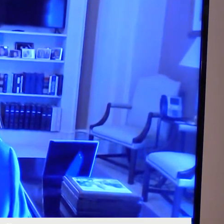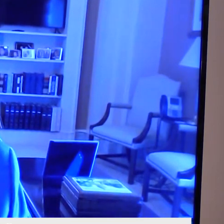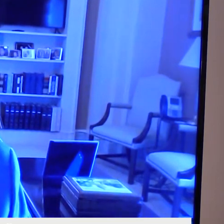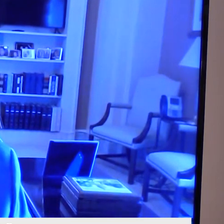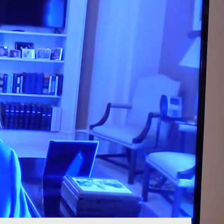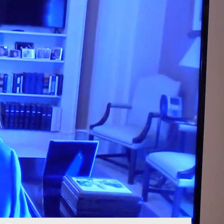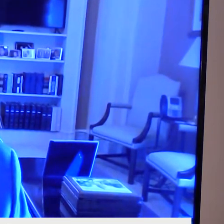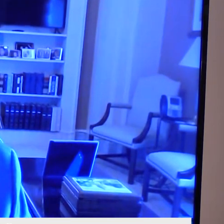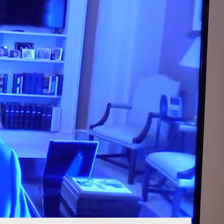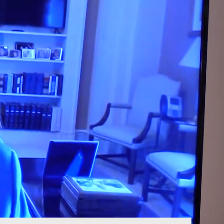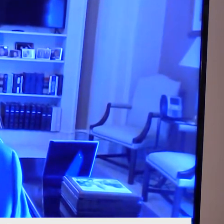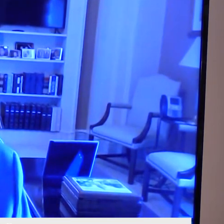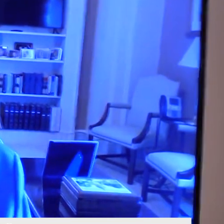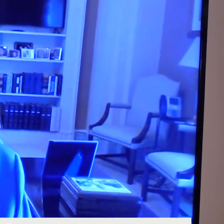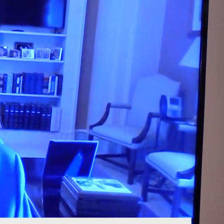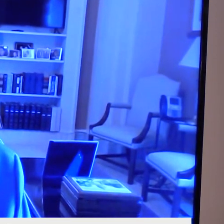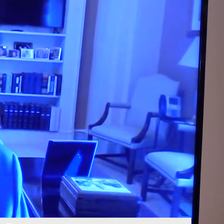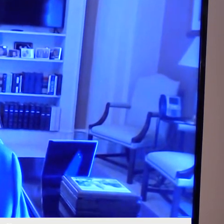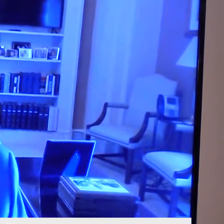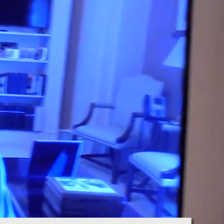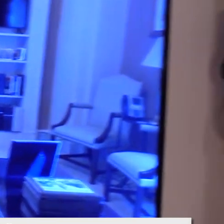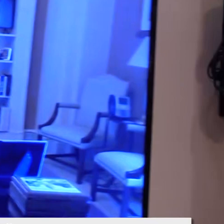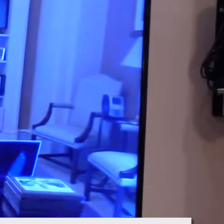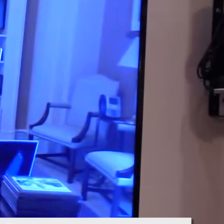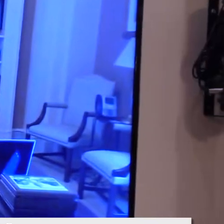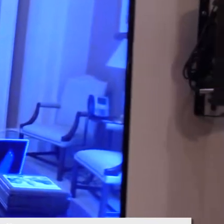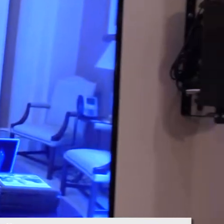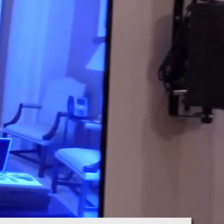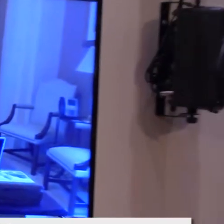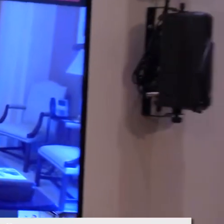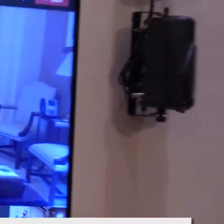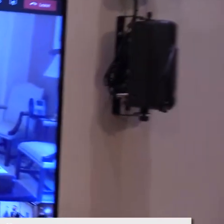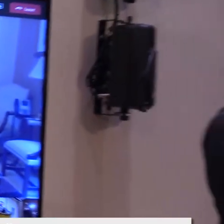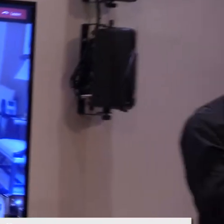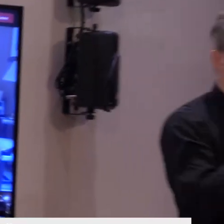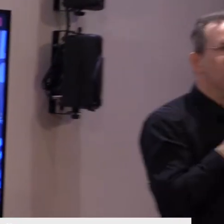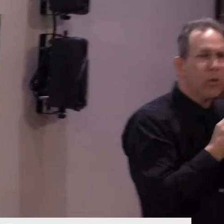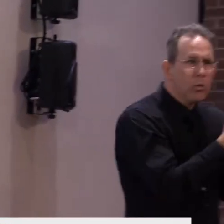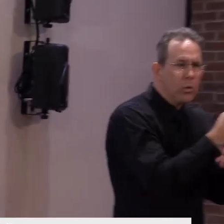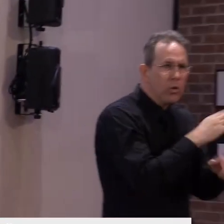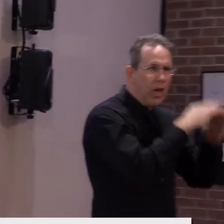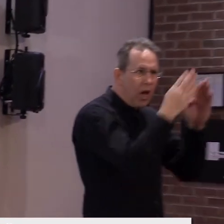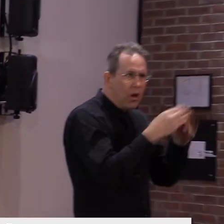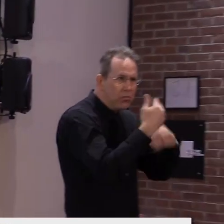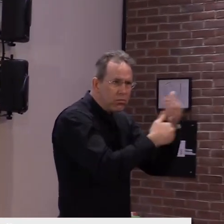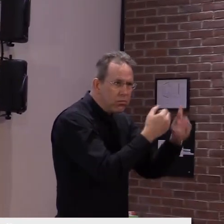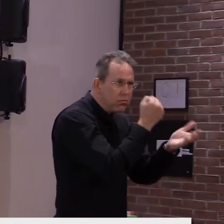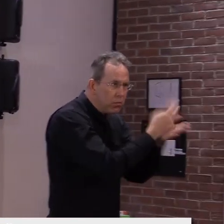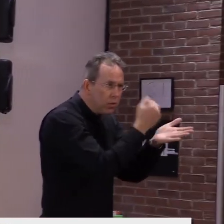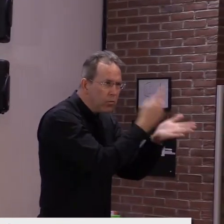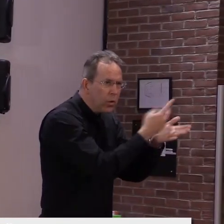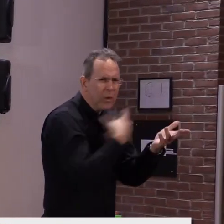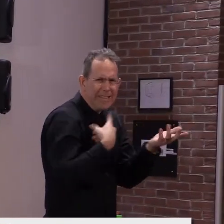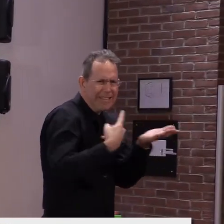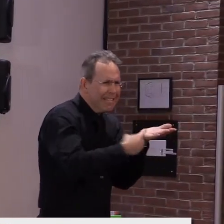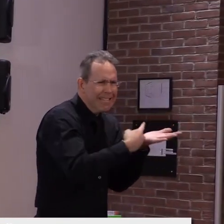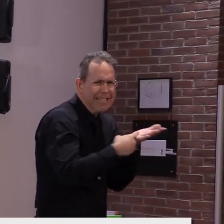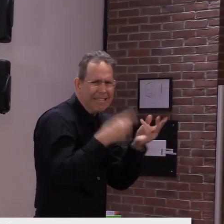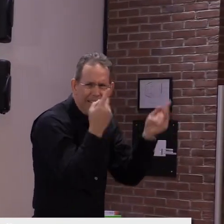over what was in the House. Bernie and I worked in the Senate. I know Peter worked very hard in the